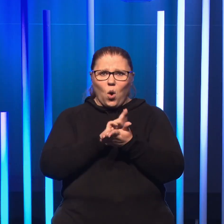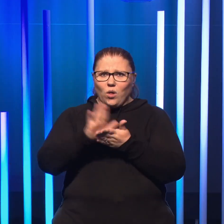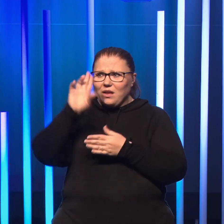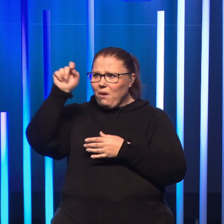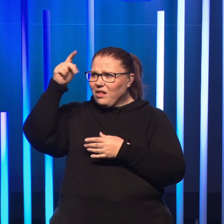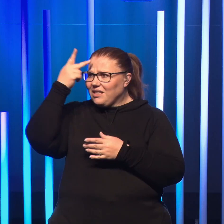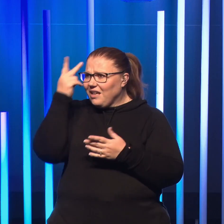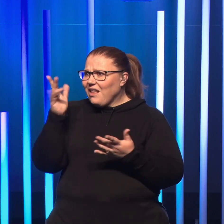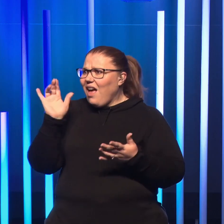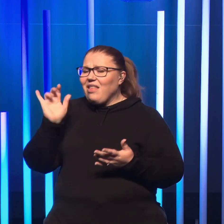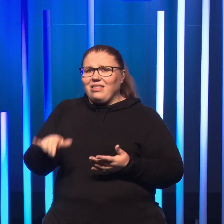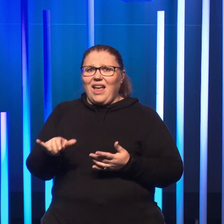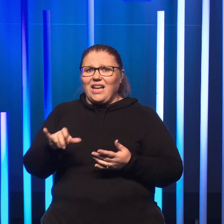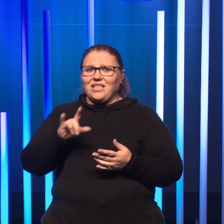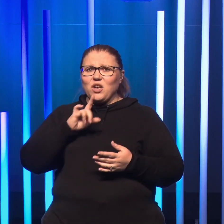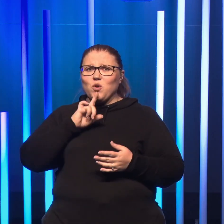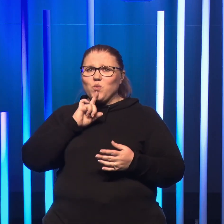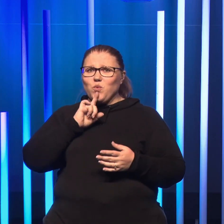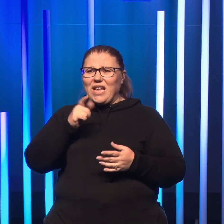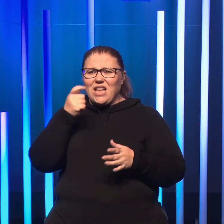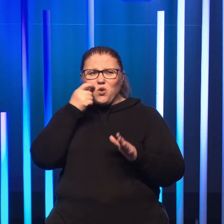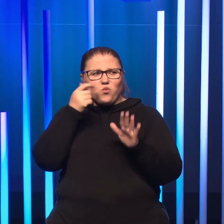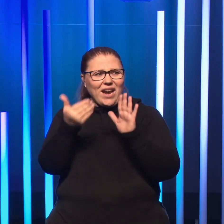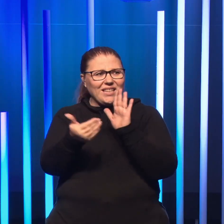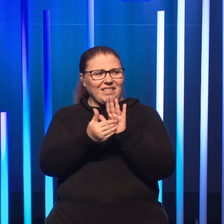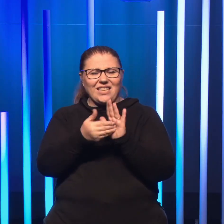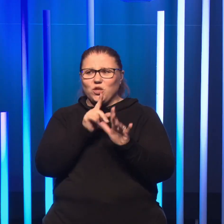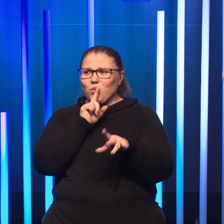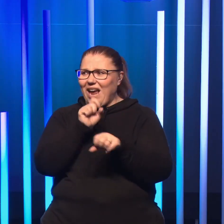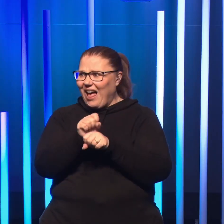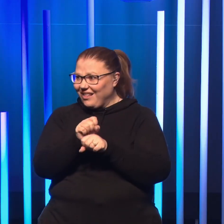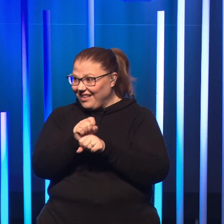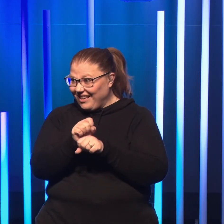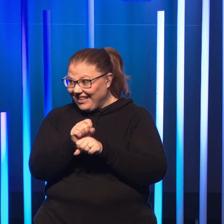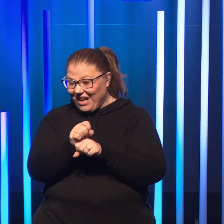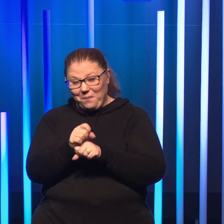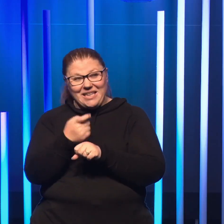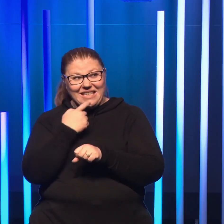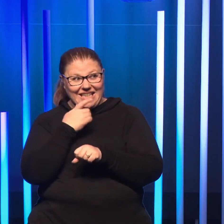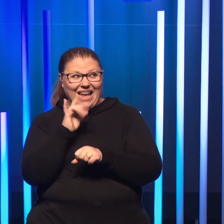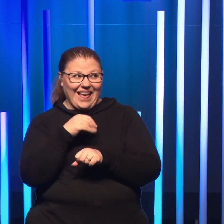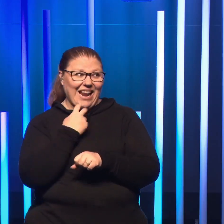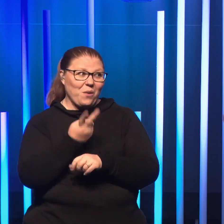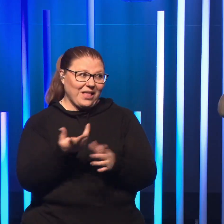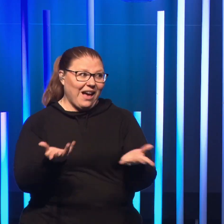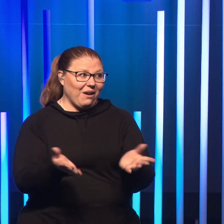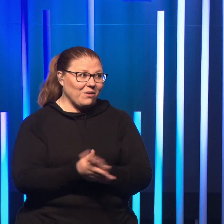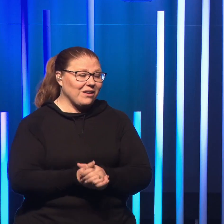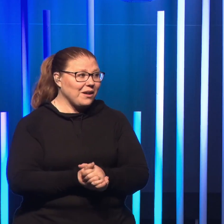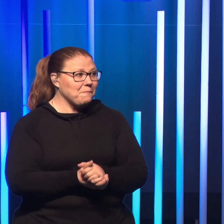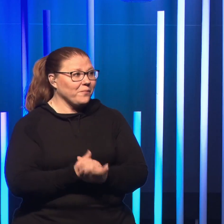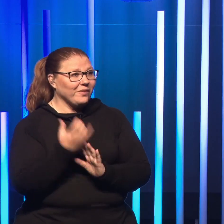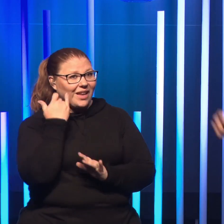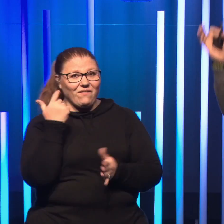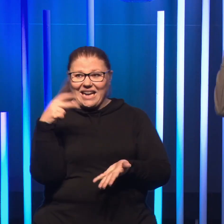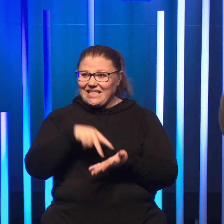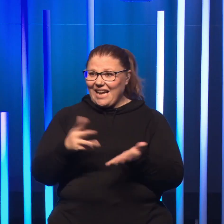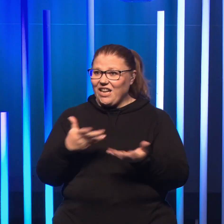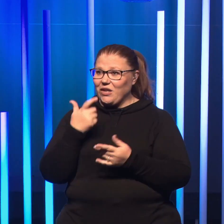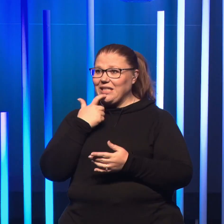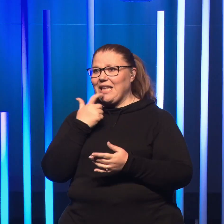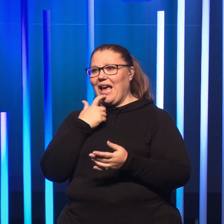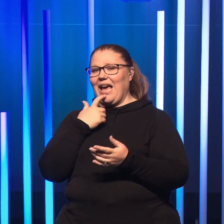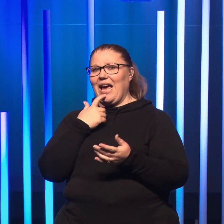the day was like an extremely racist reality. Can I just say that out loud? Like if I were to stand up here today and say, here's the